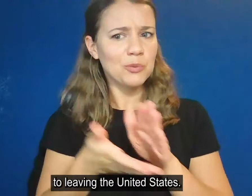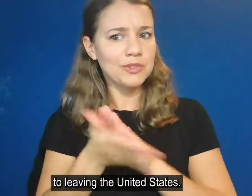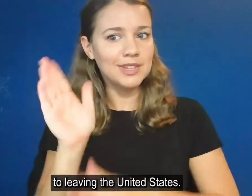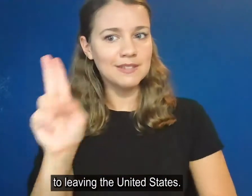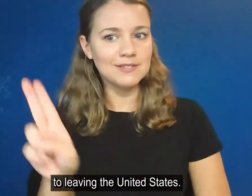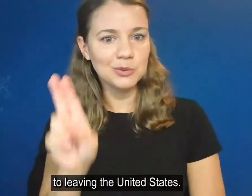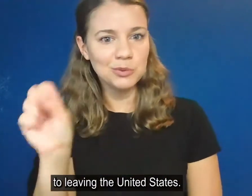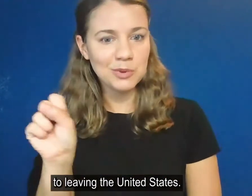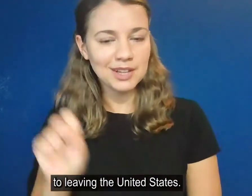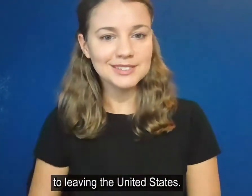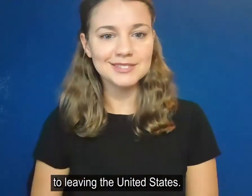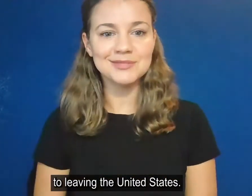States.